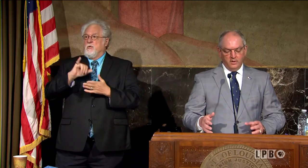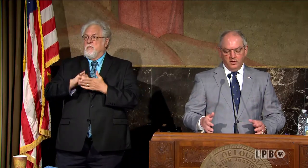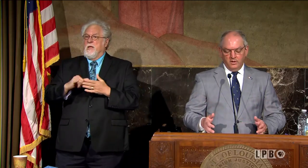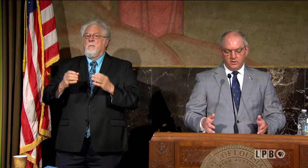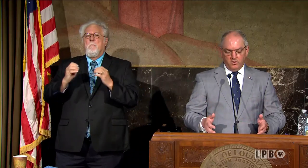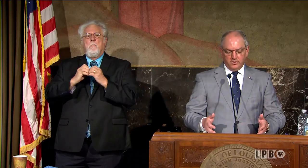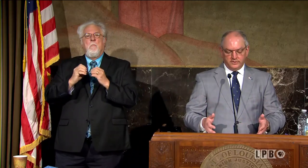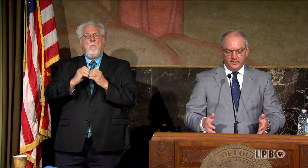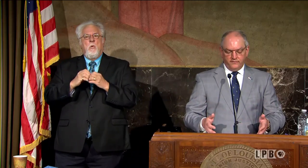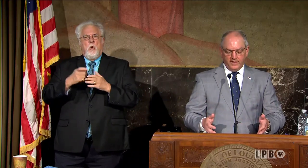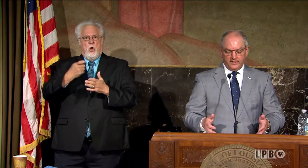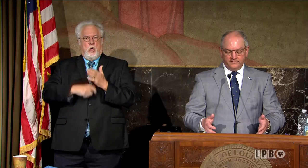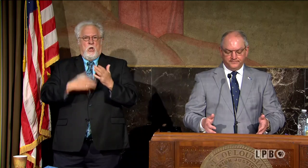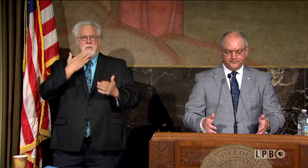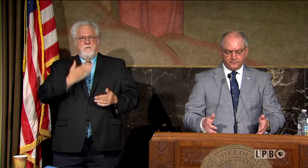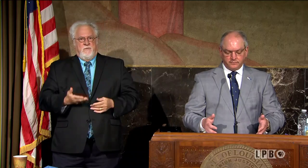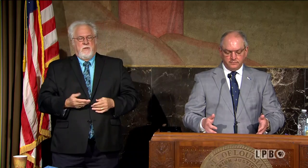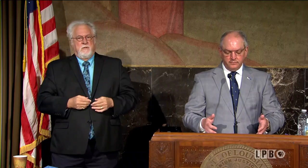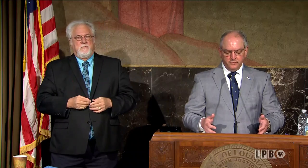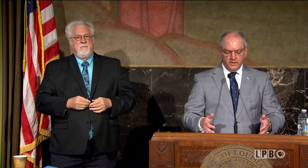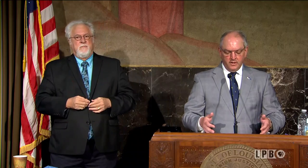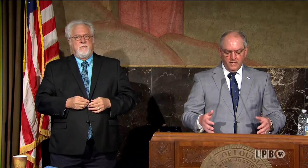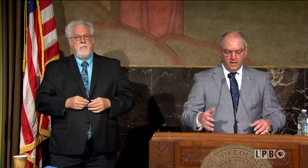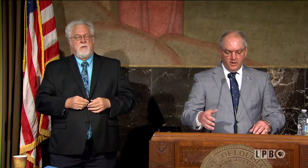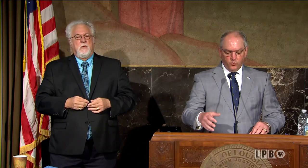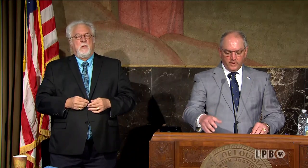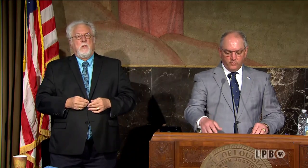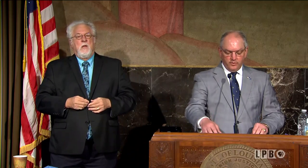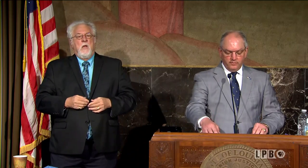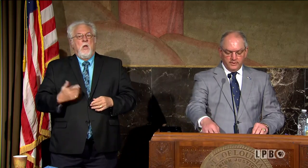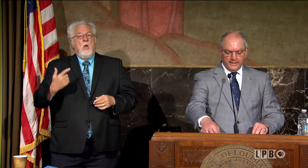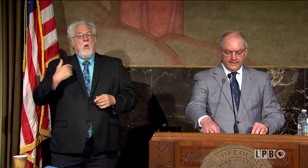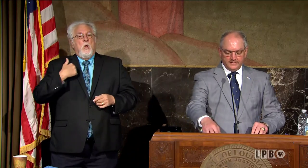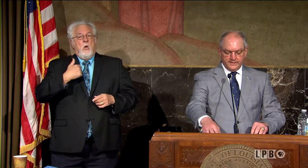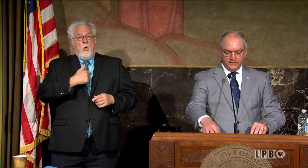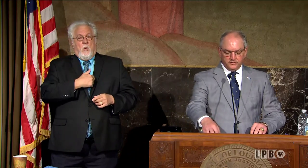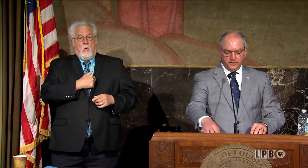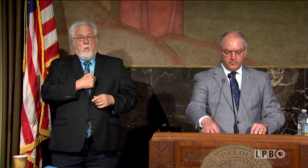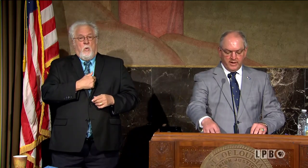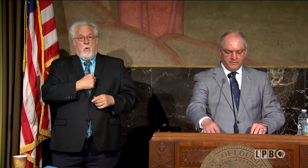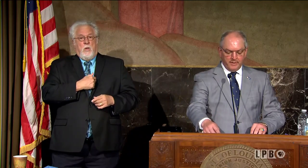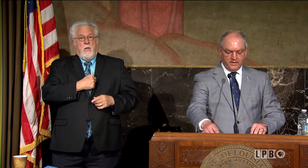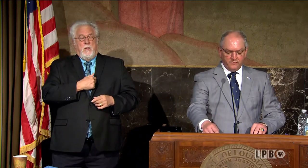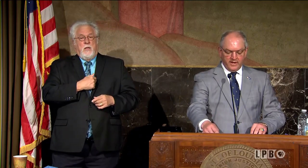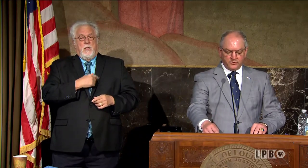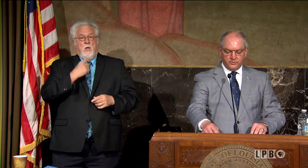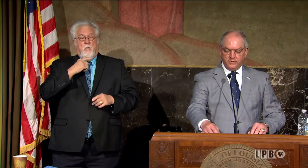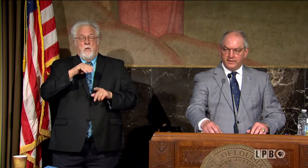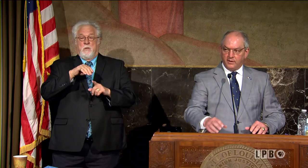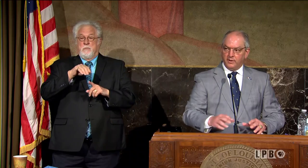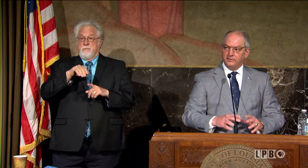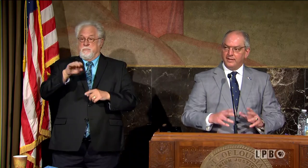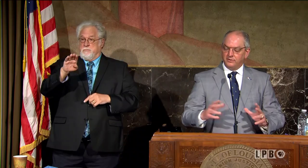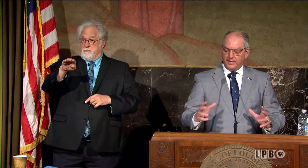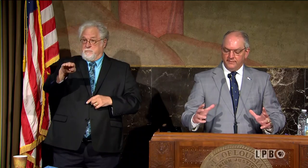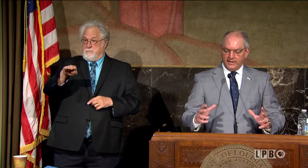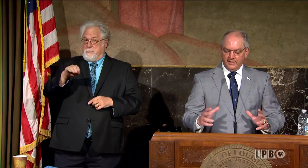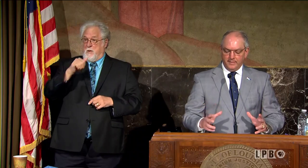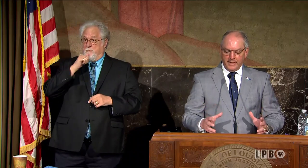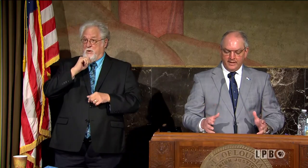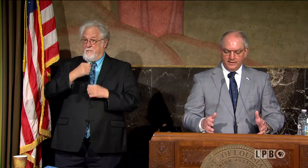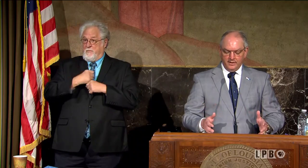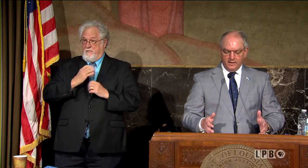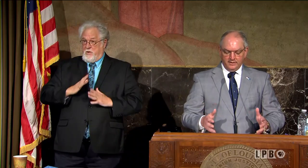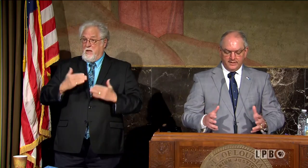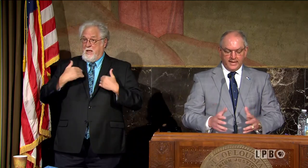more cost effective. We will signal to the private manufacturers that there is a